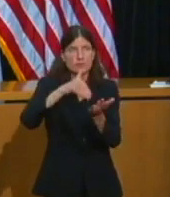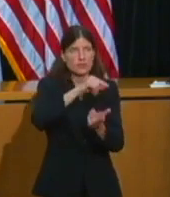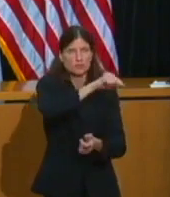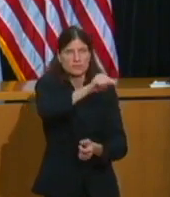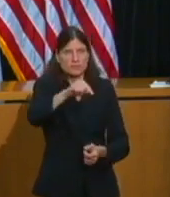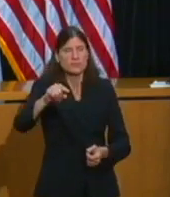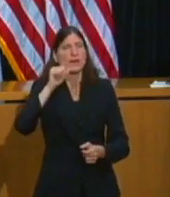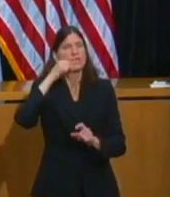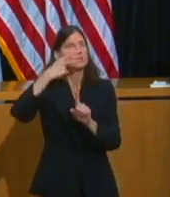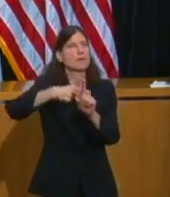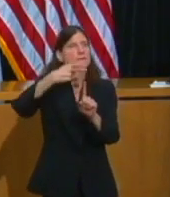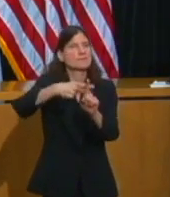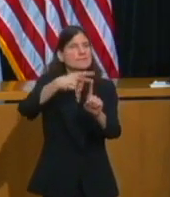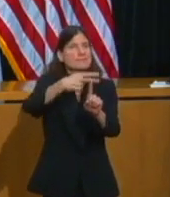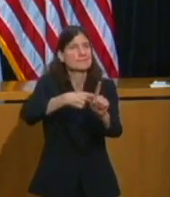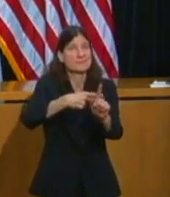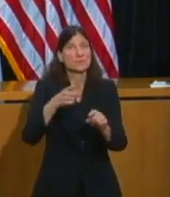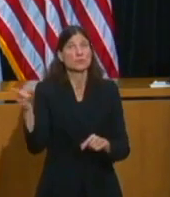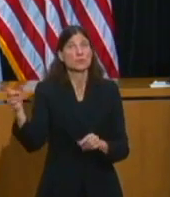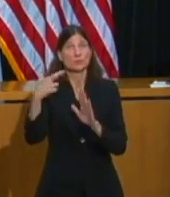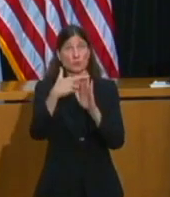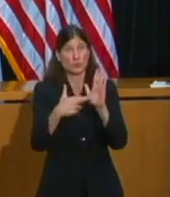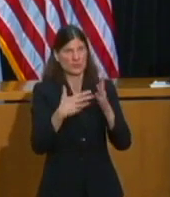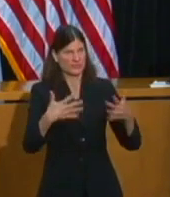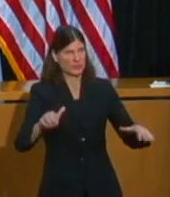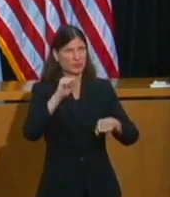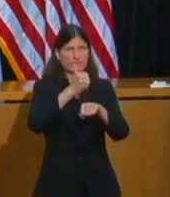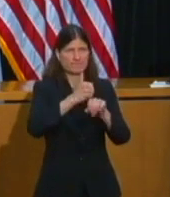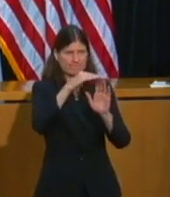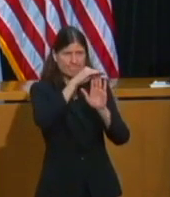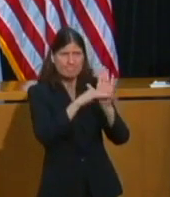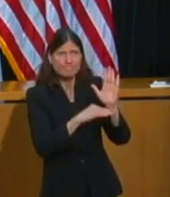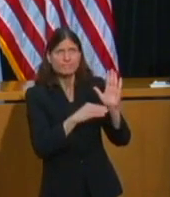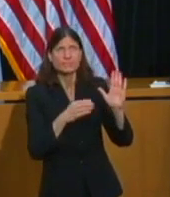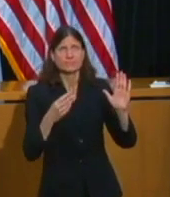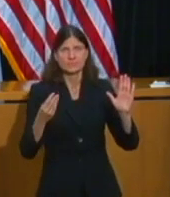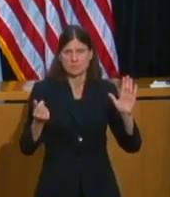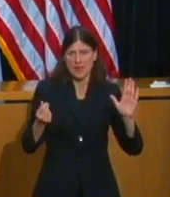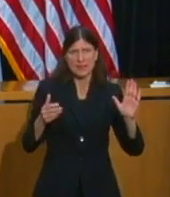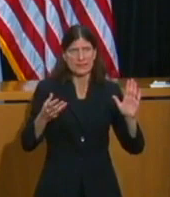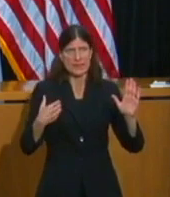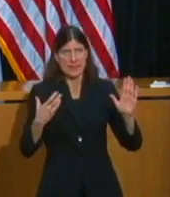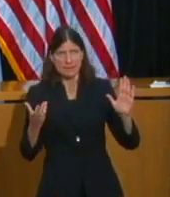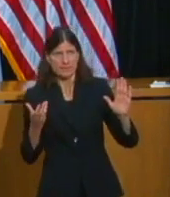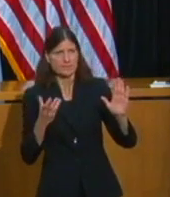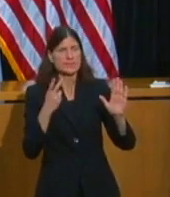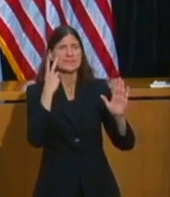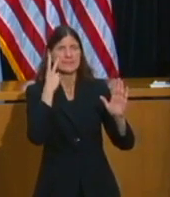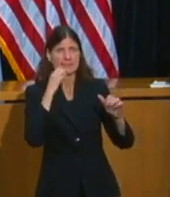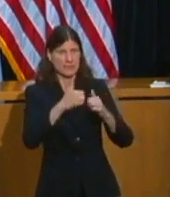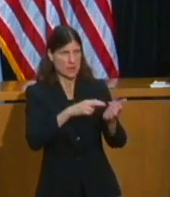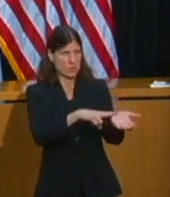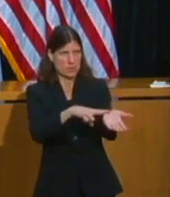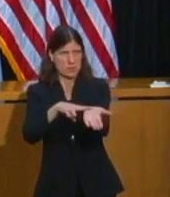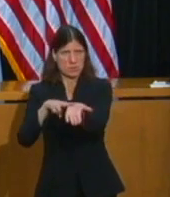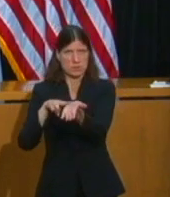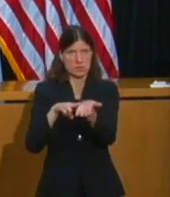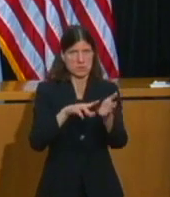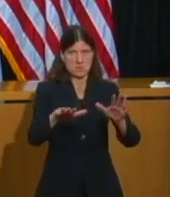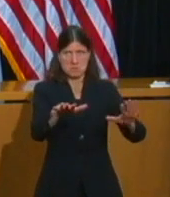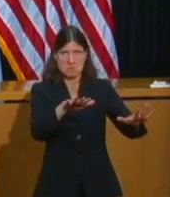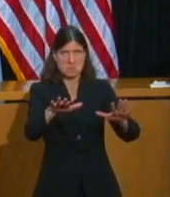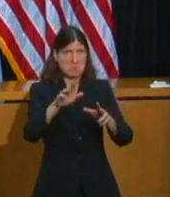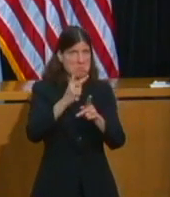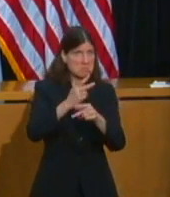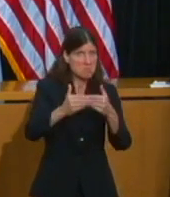in last through the summer and as we reassess both the public health and the business health landscape looking